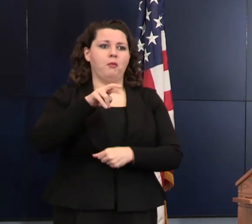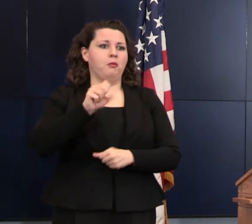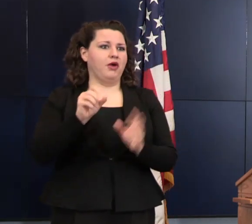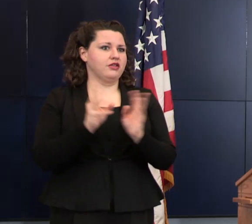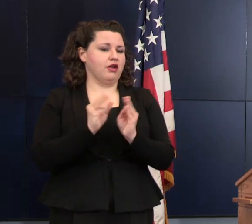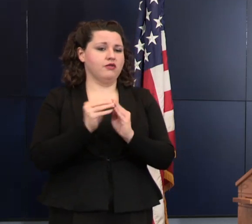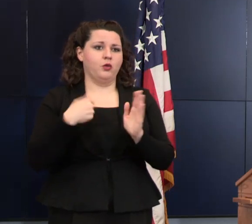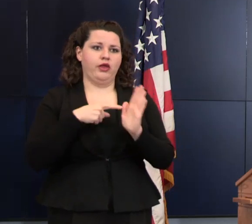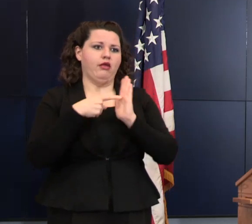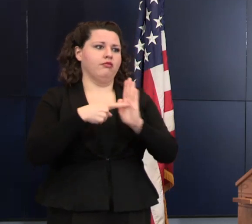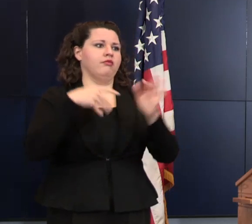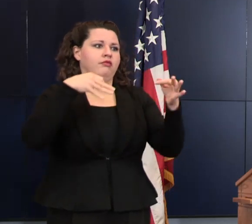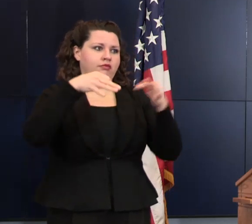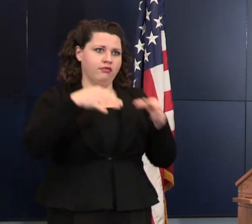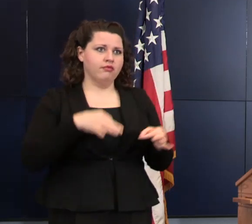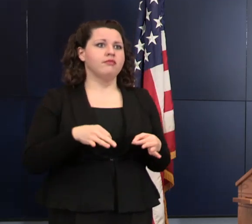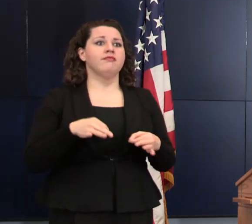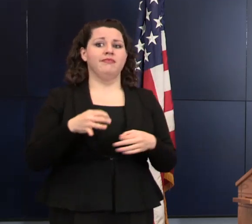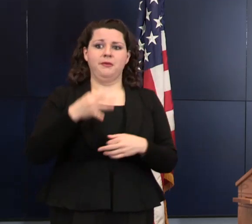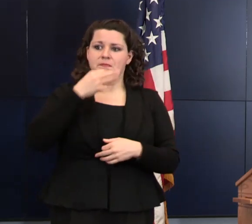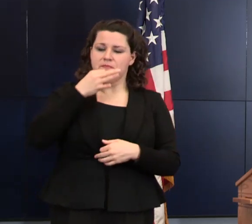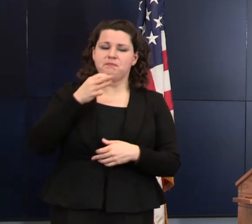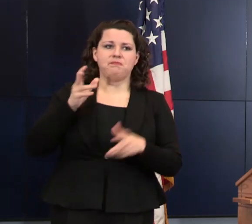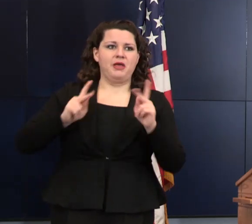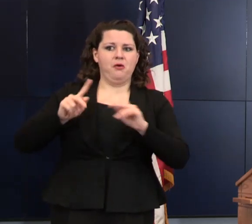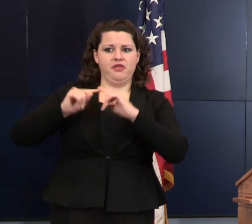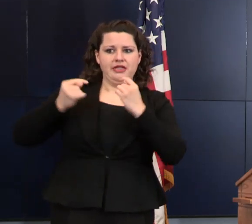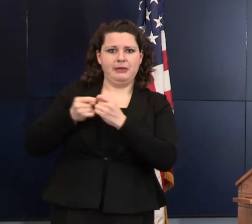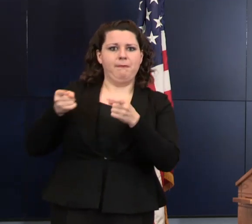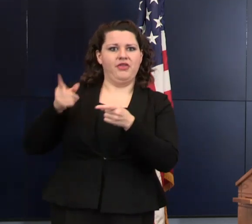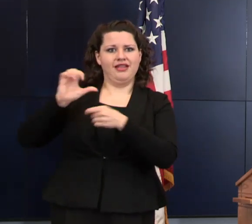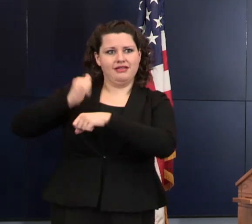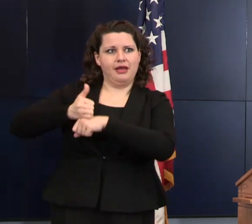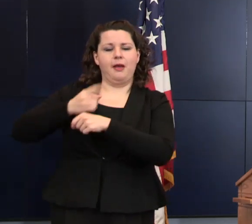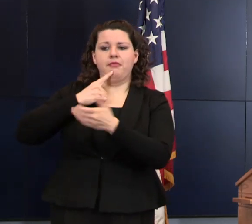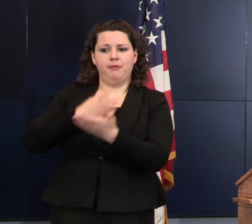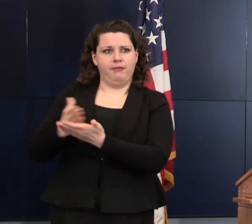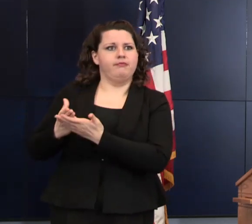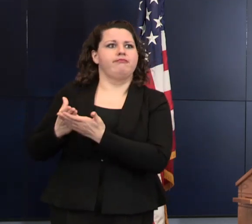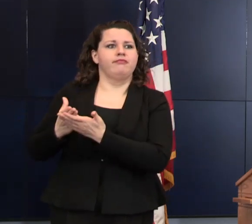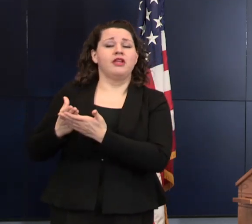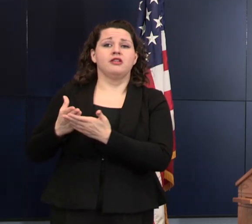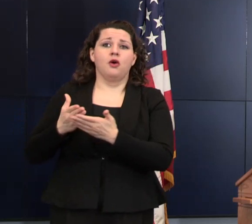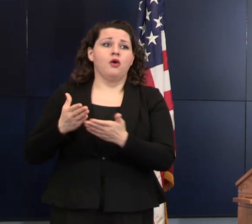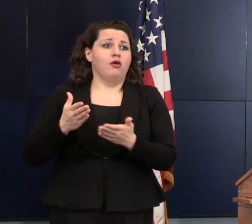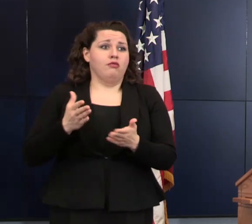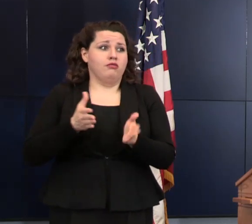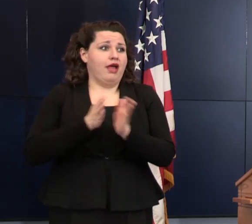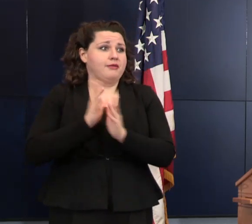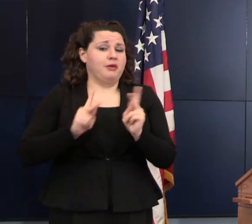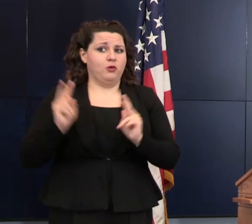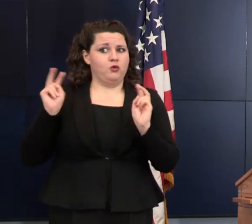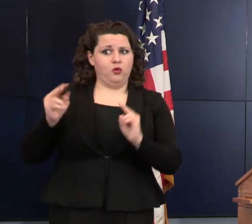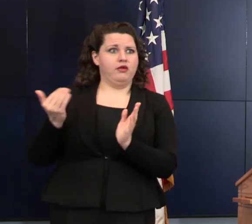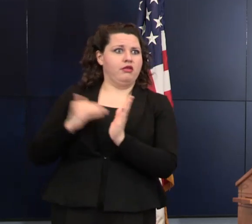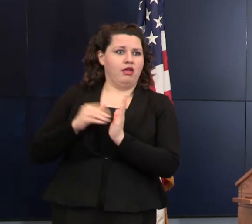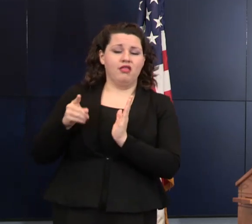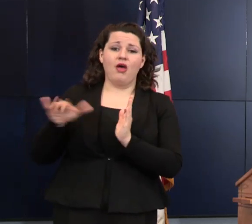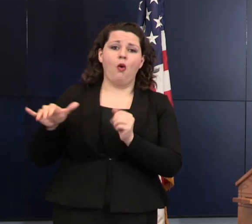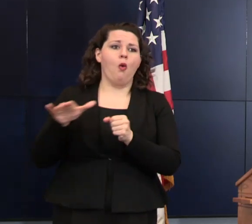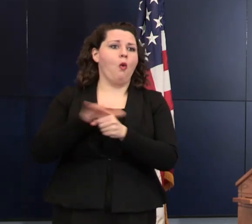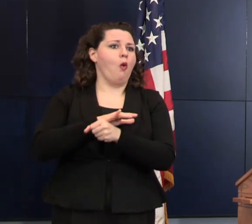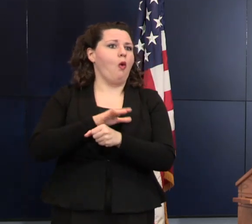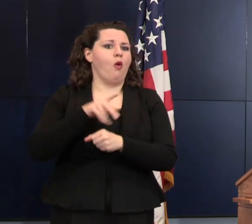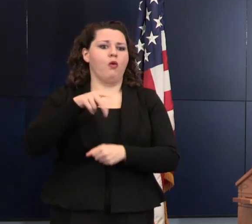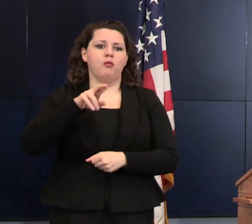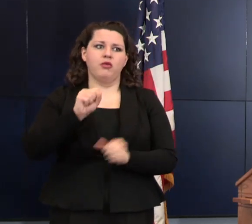conference highlighting the expertise and the team that put together the metrics. And so I would go back and ask people to take a look at that. We spent the whole